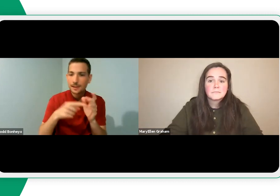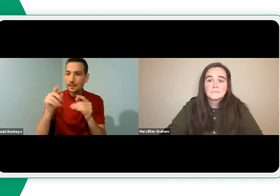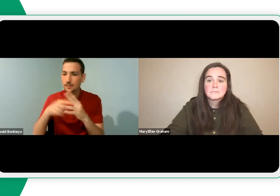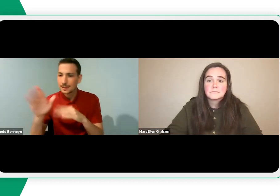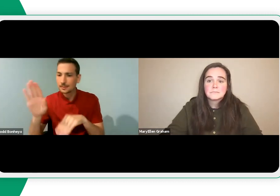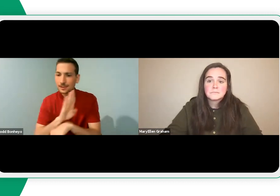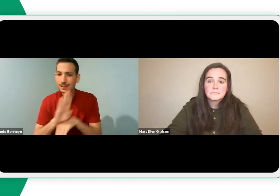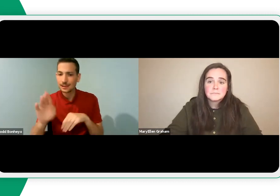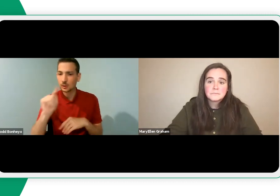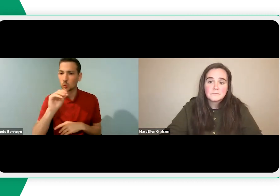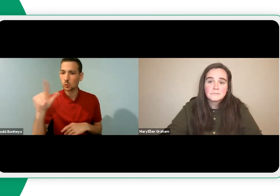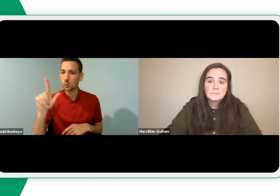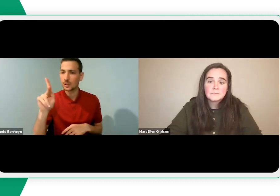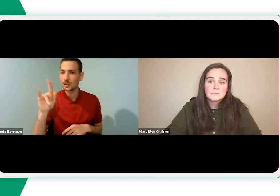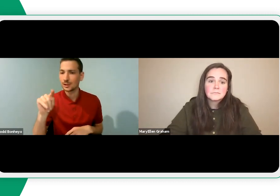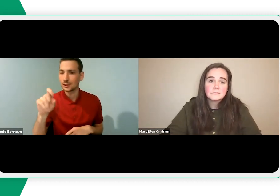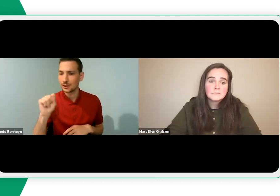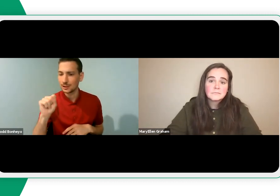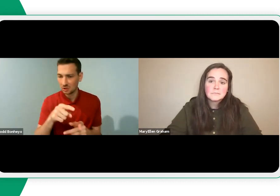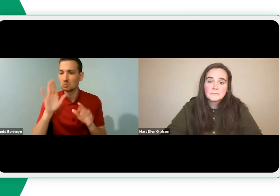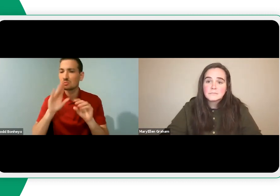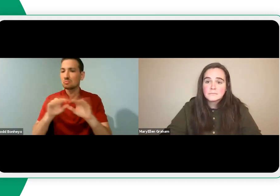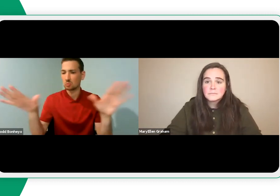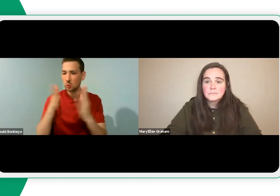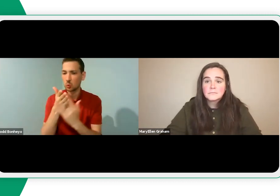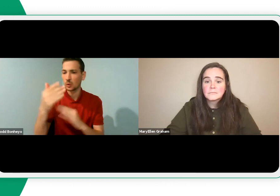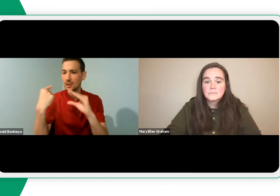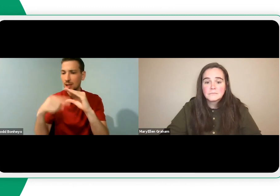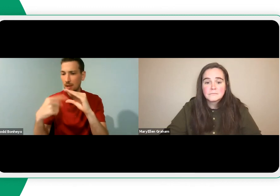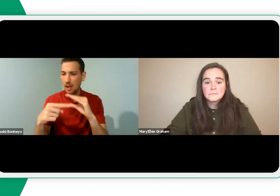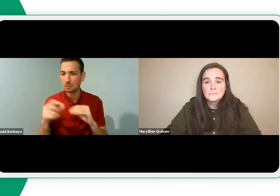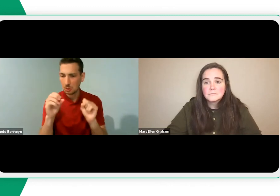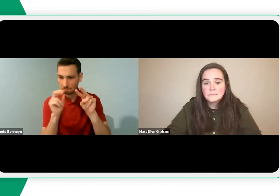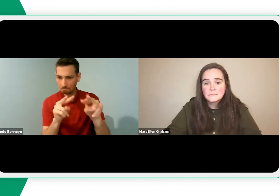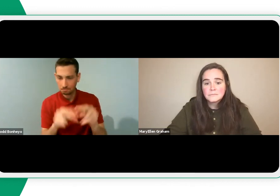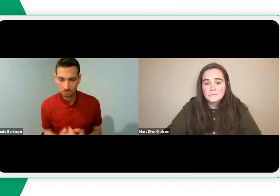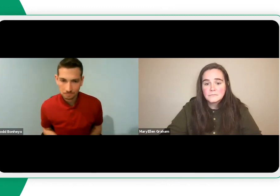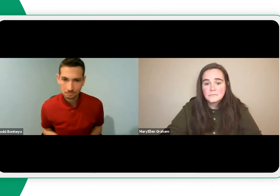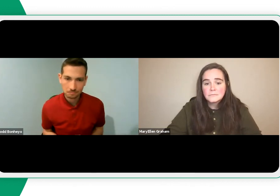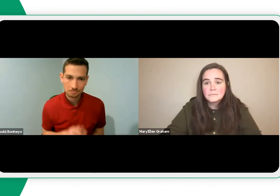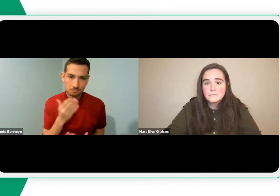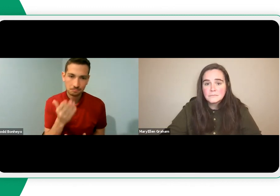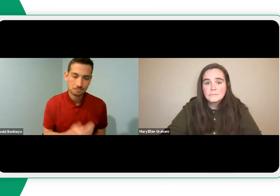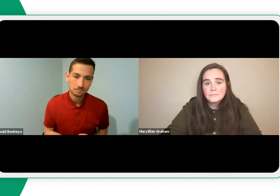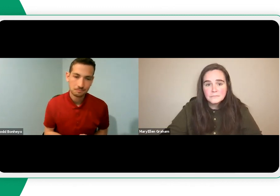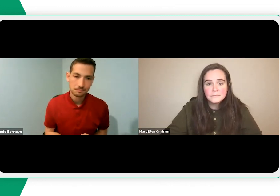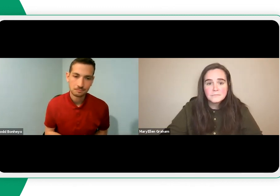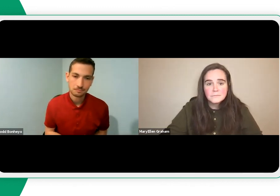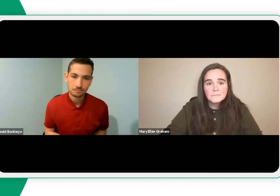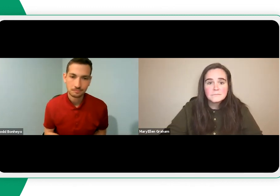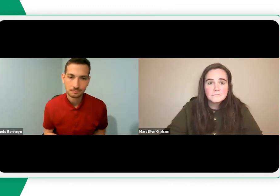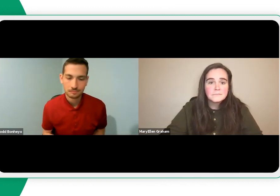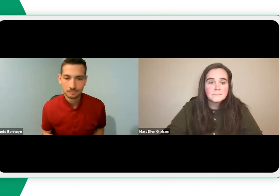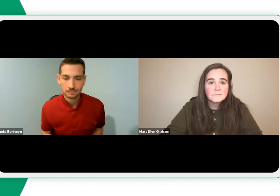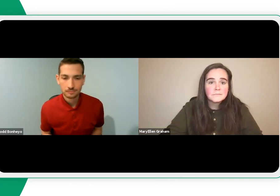some videos ready talking about debt, talking about business tools, as well as their business toolkits that you'll get this information via email after